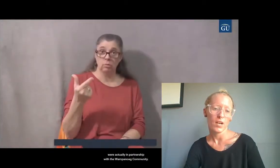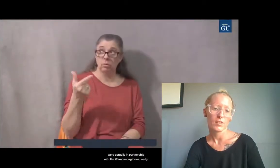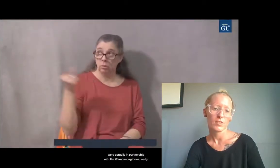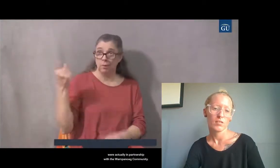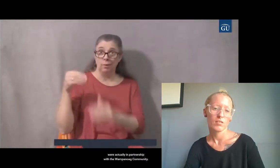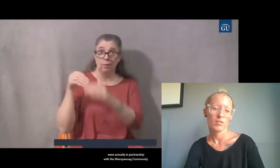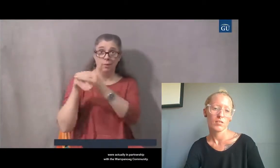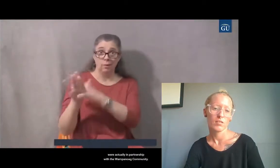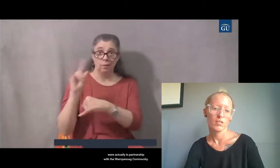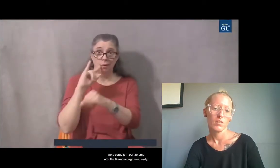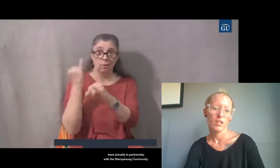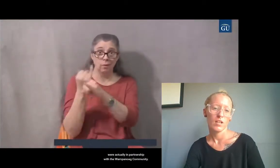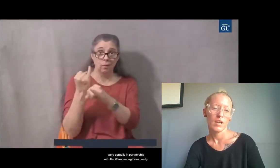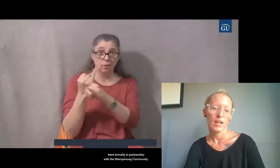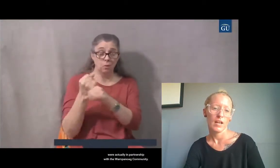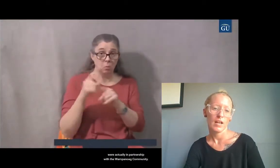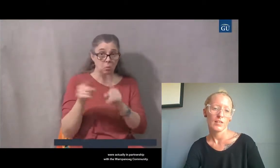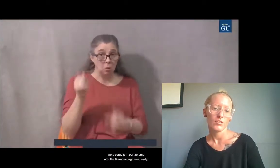Wampanoags